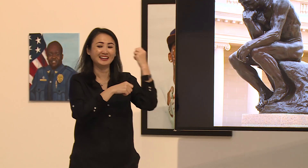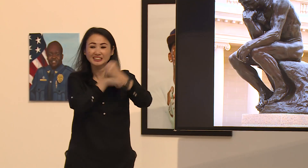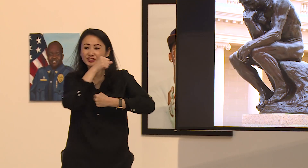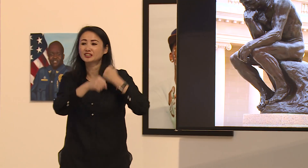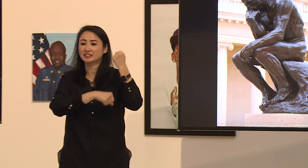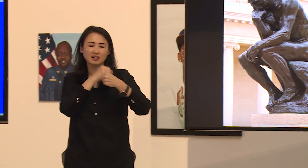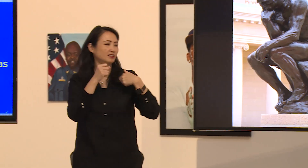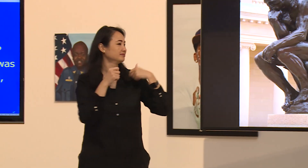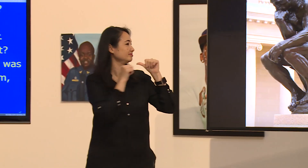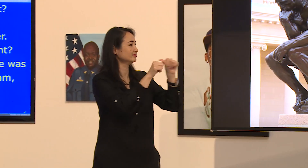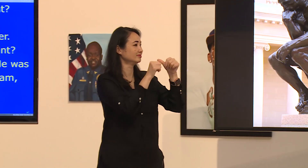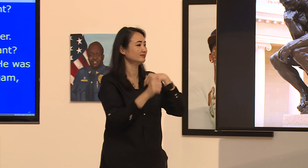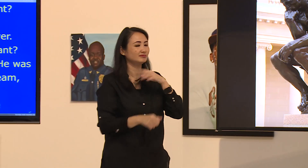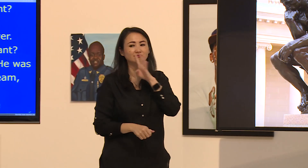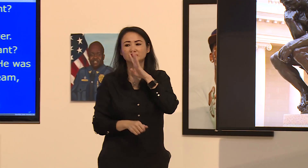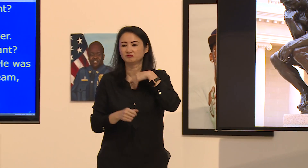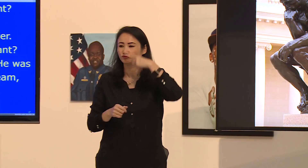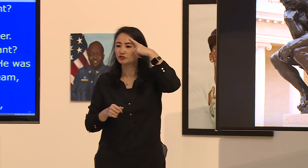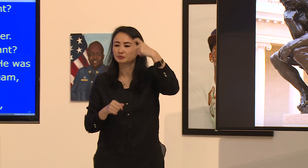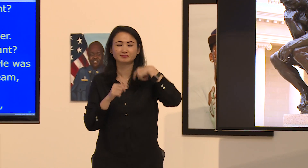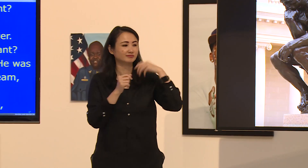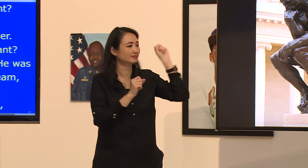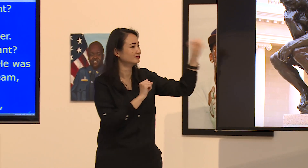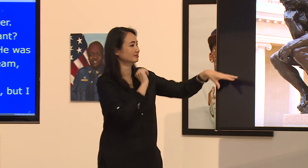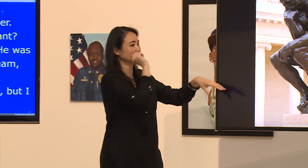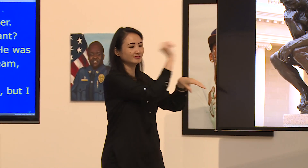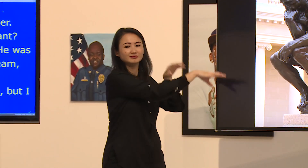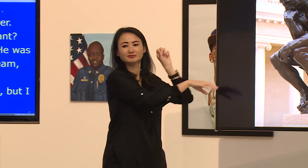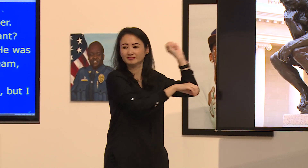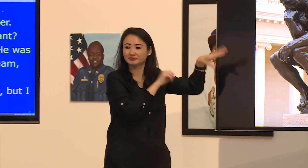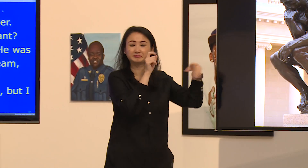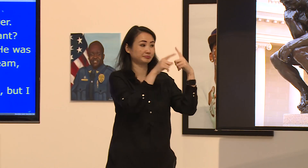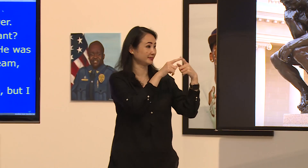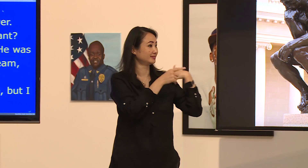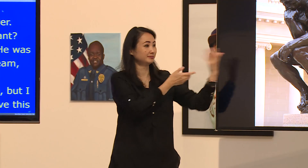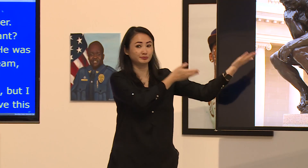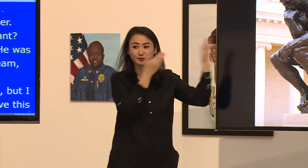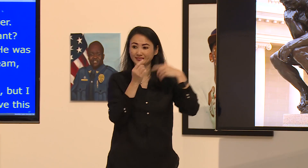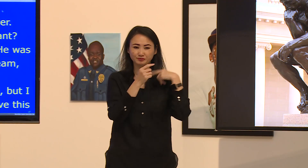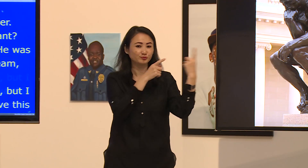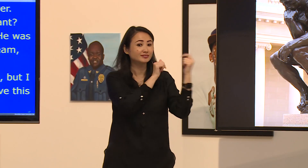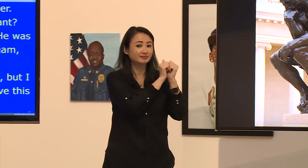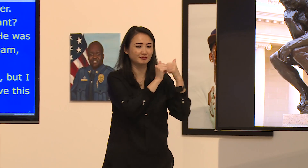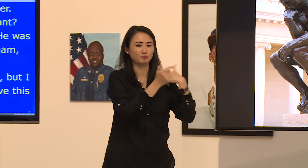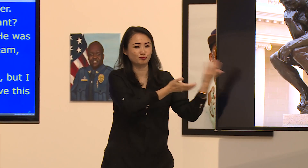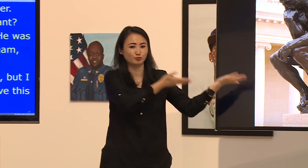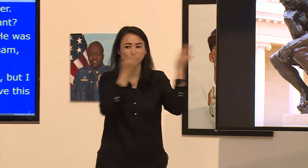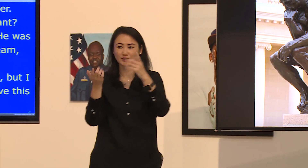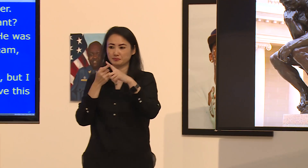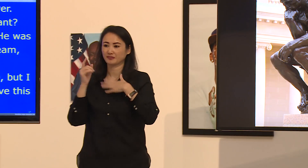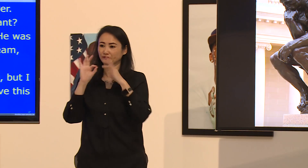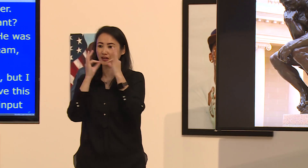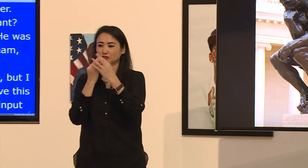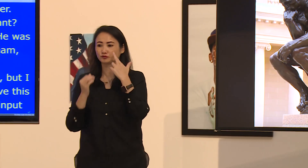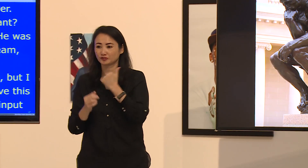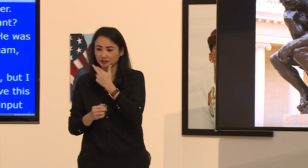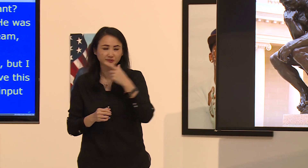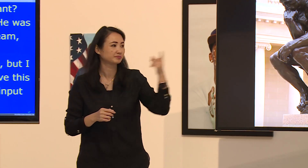whirl. So with many years of input and research and working together, I knew with the background of